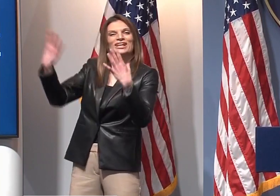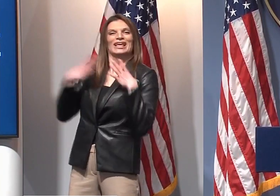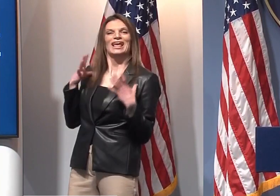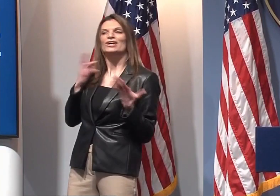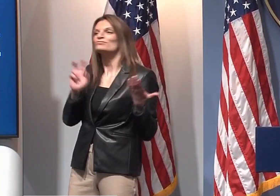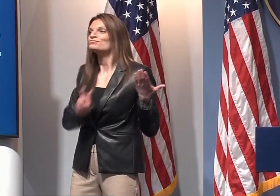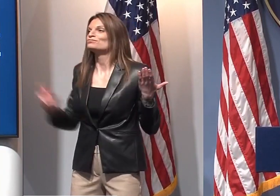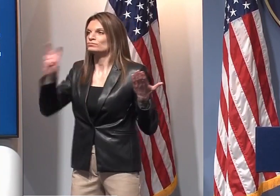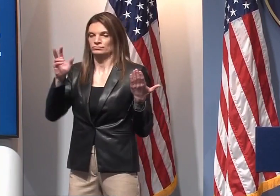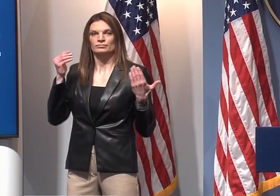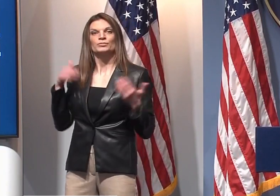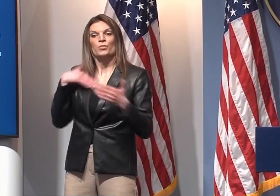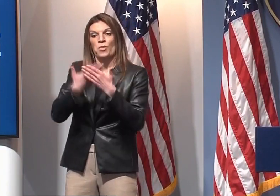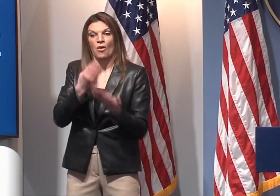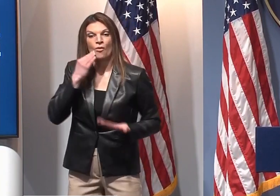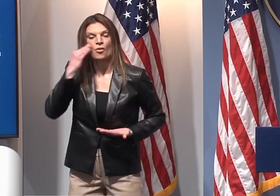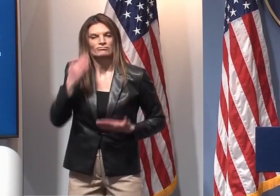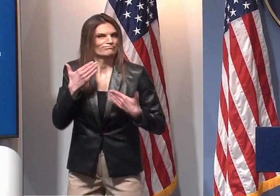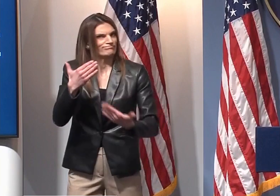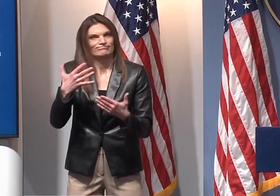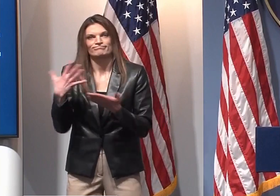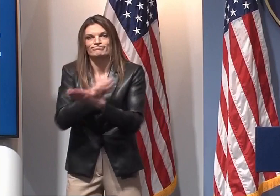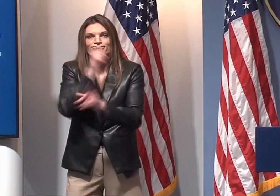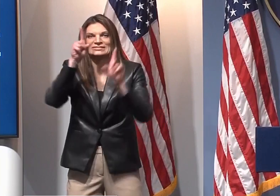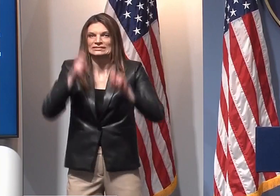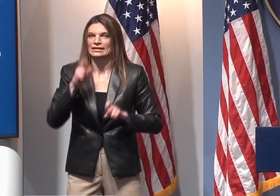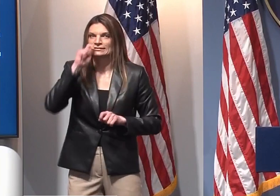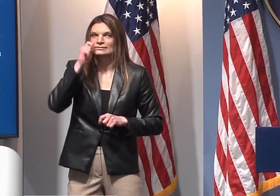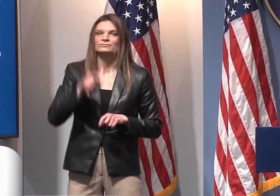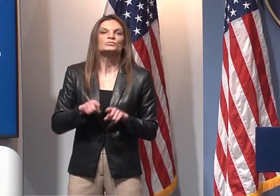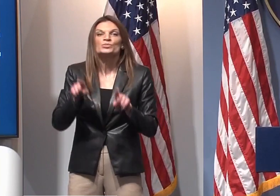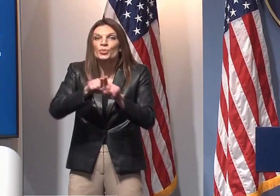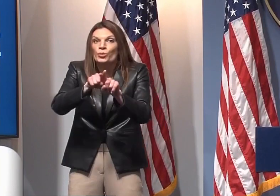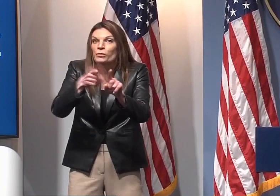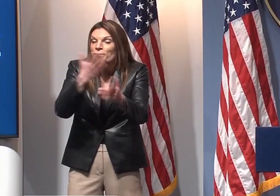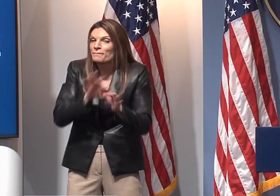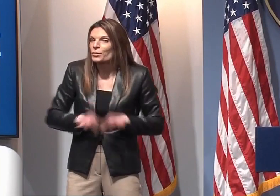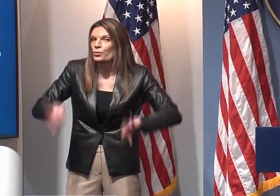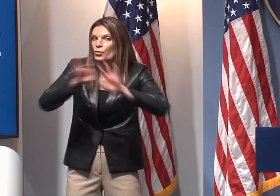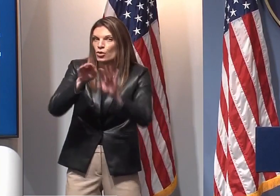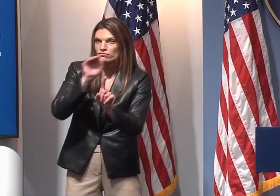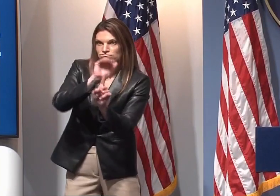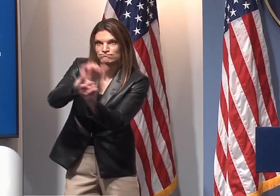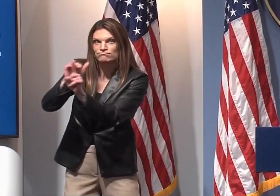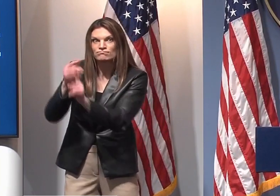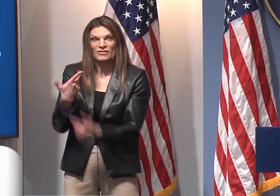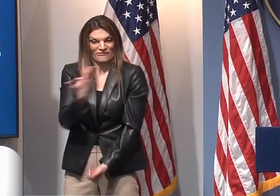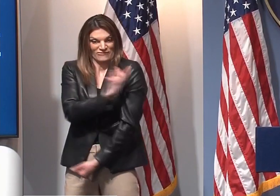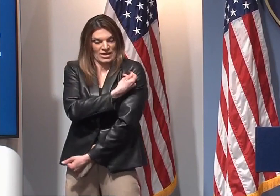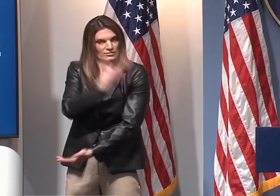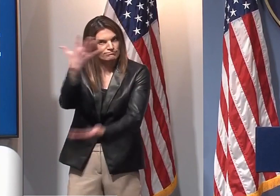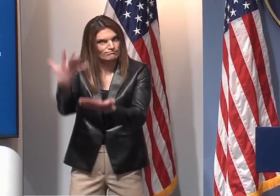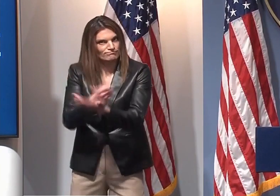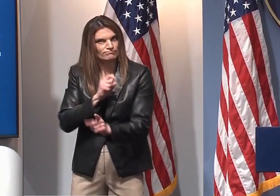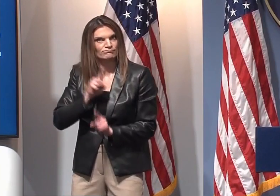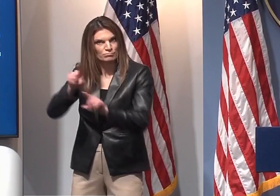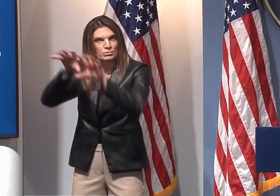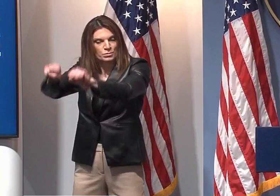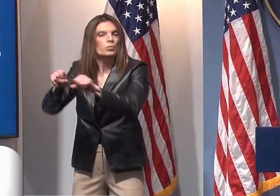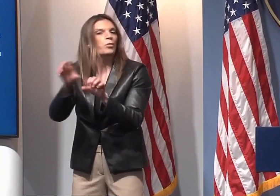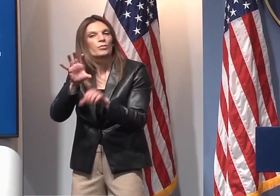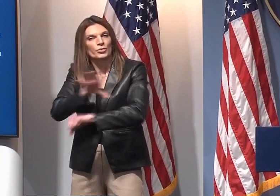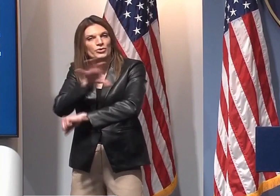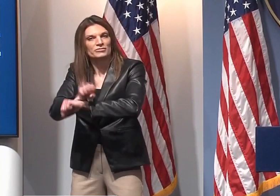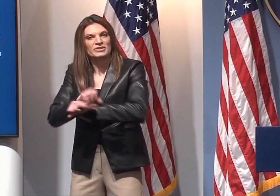as the governor said, get vaccinated as soon as you are able. I also want to talk a little bit about yesterday's announcement from